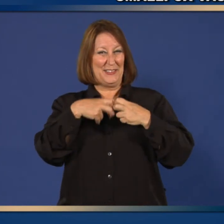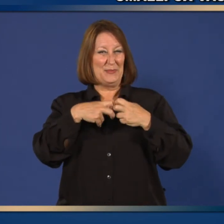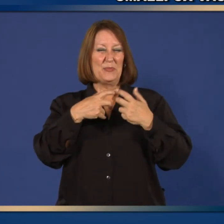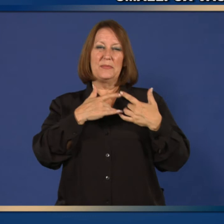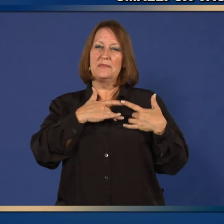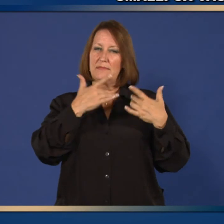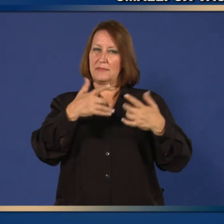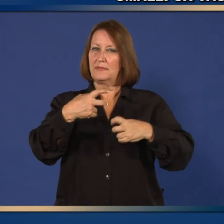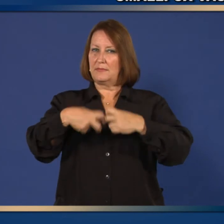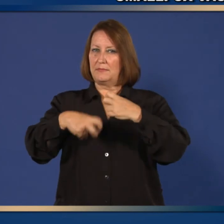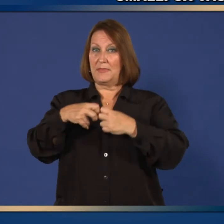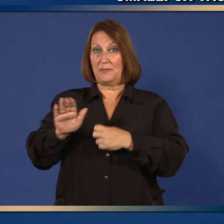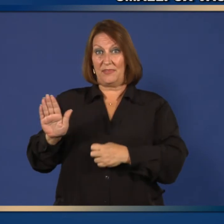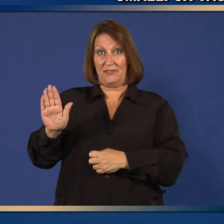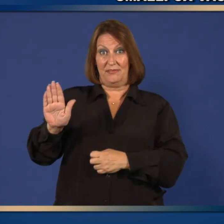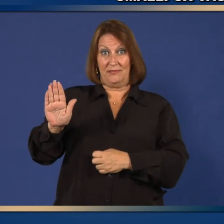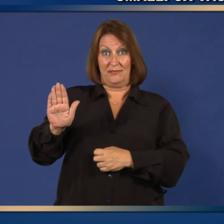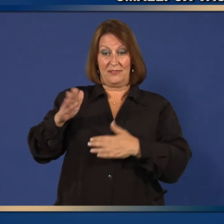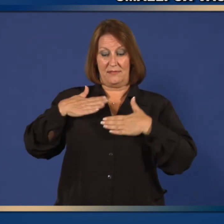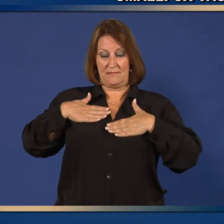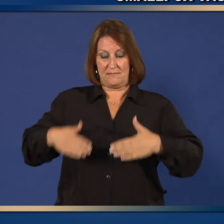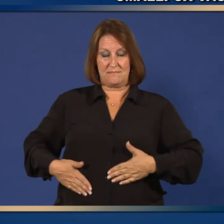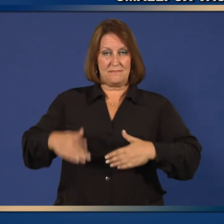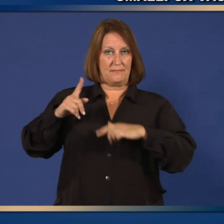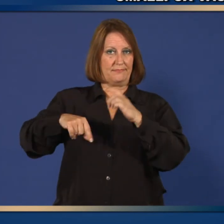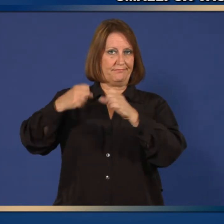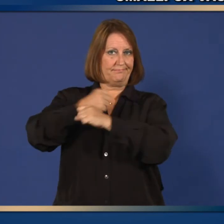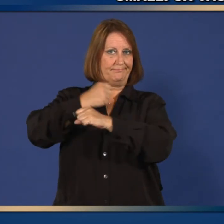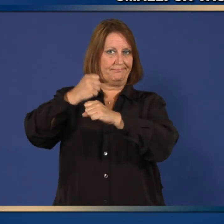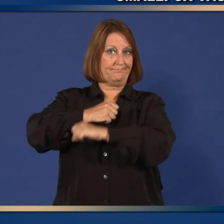667,000 people vaccinated.